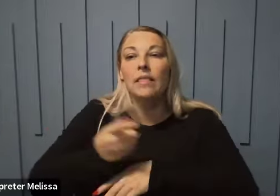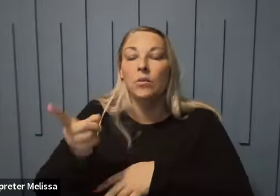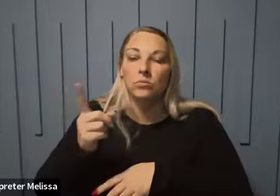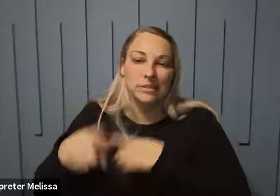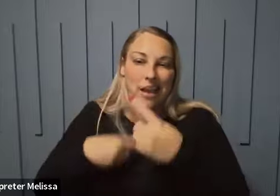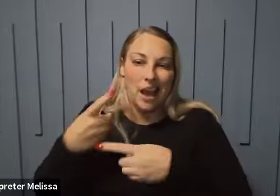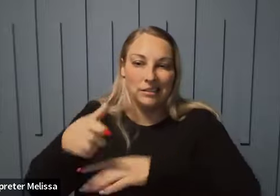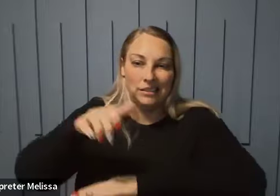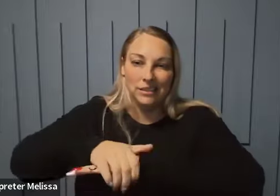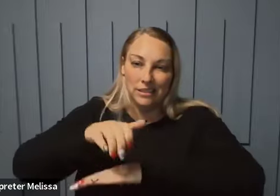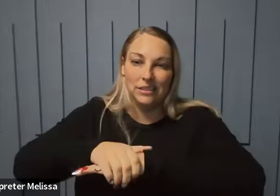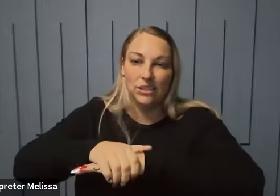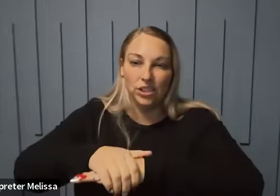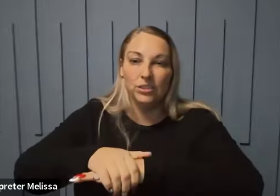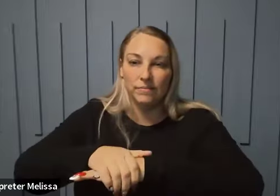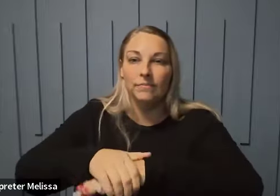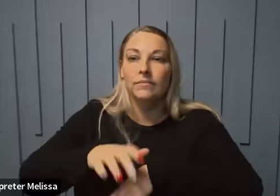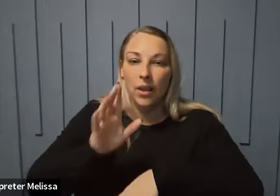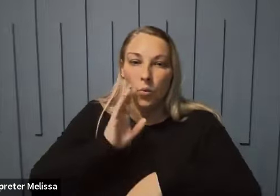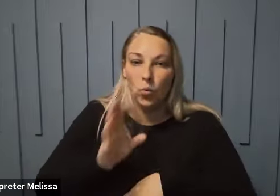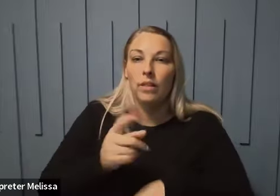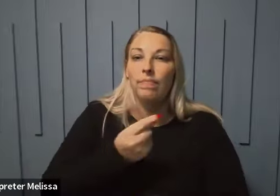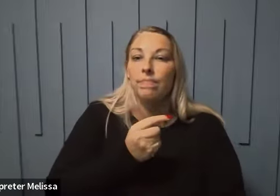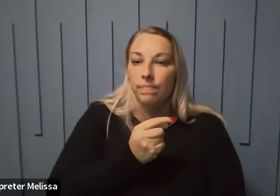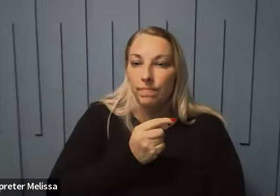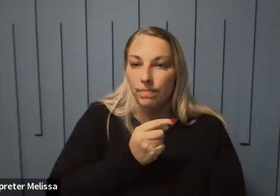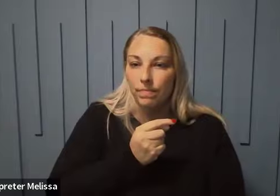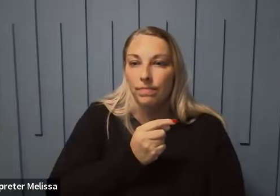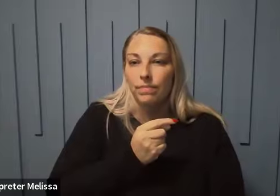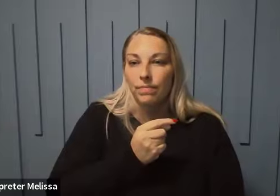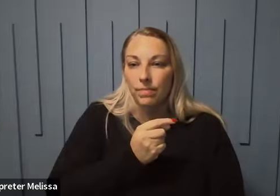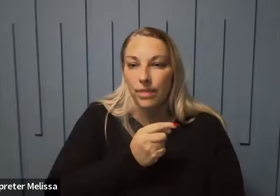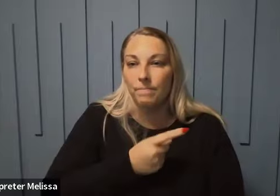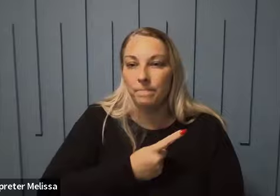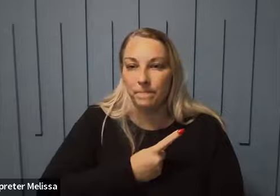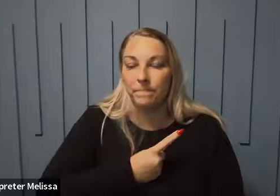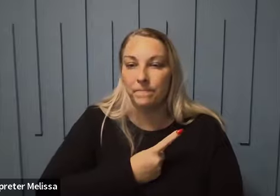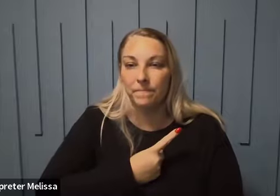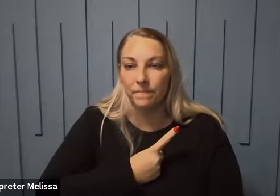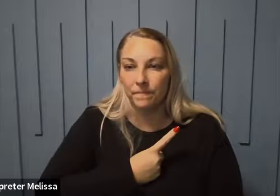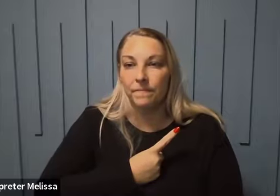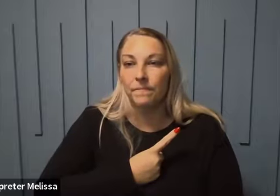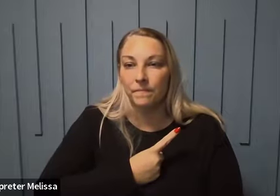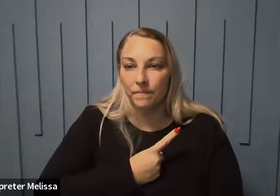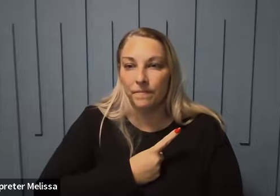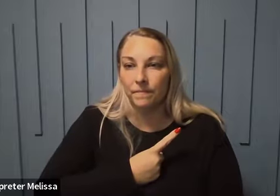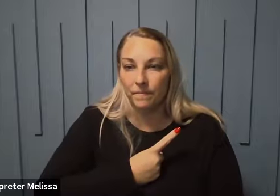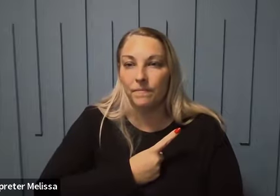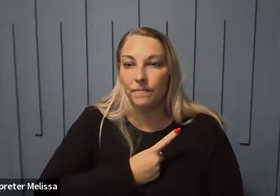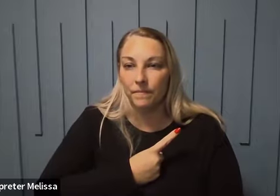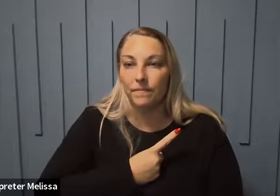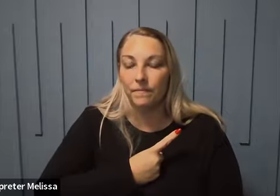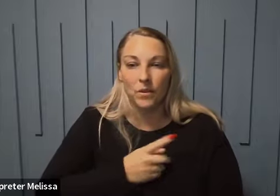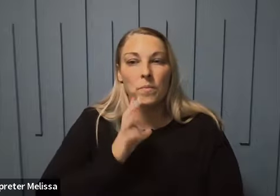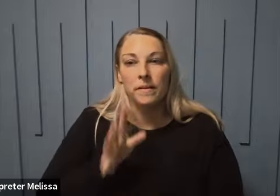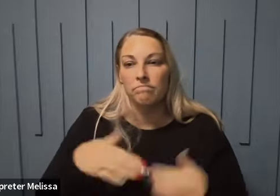English systems. So they would have signed that sentence like the cat hid behind the sofa. So it would